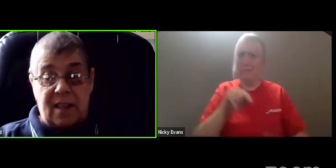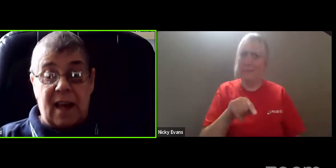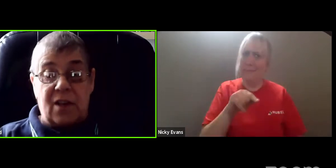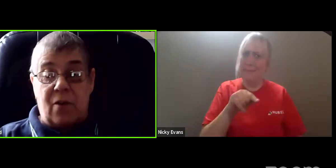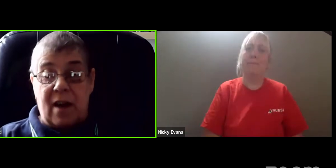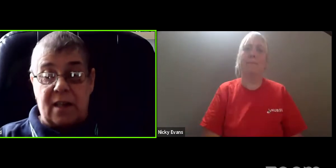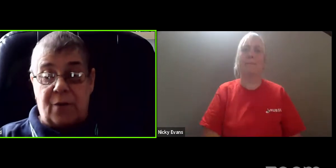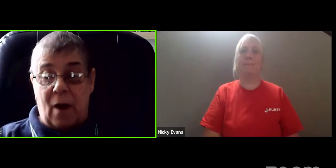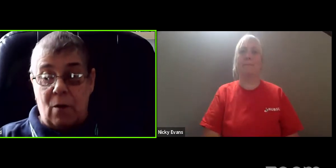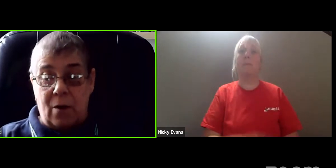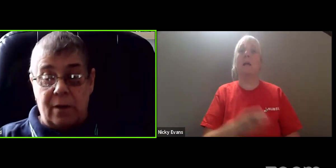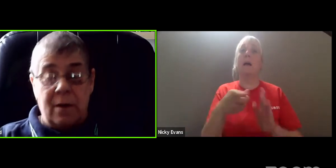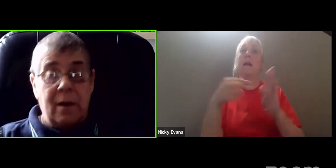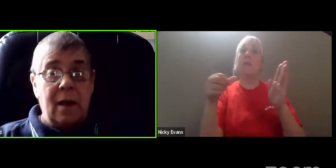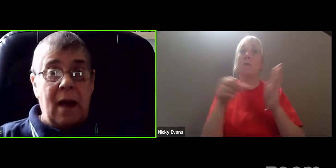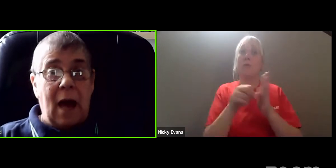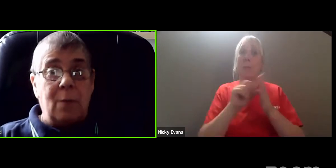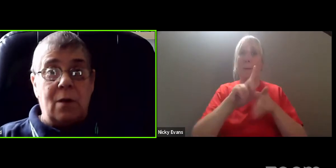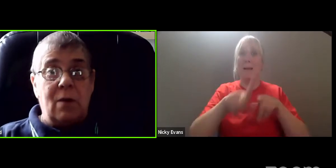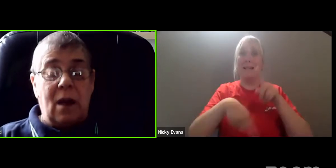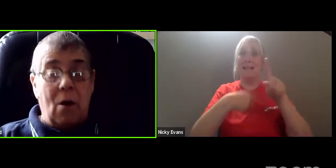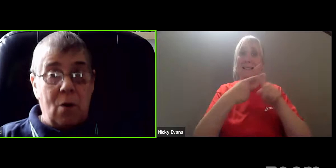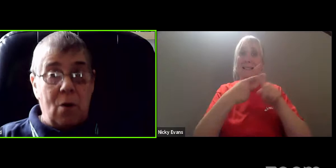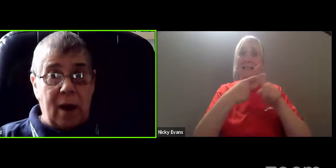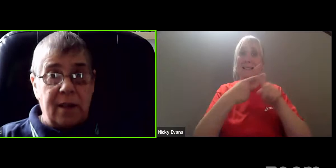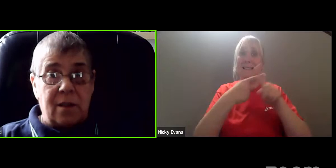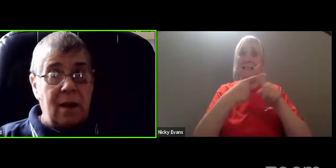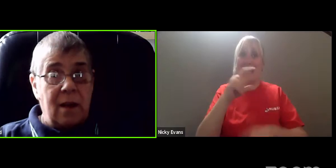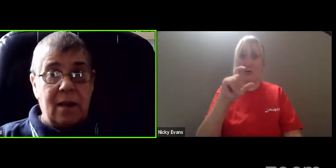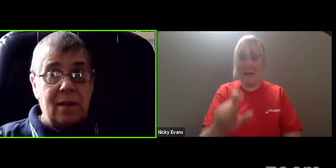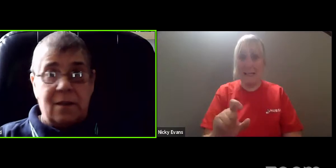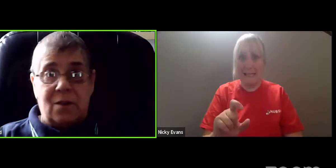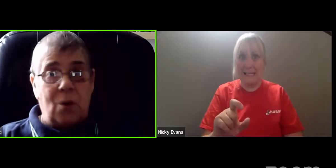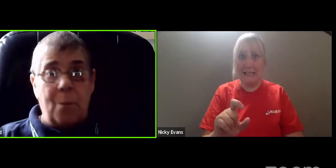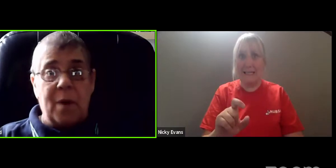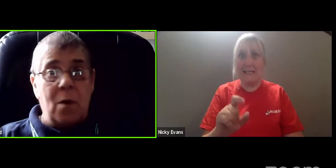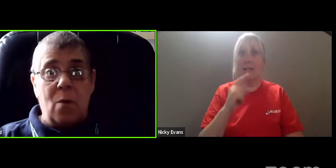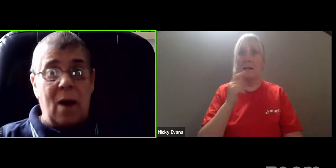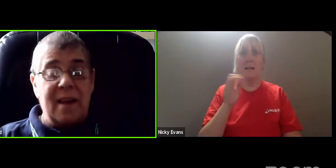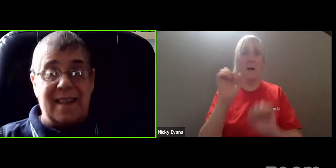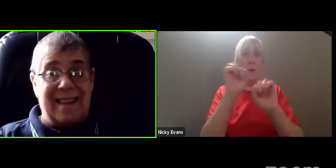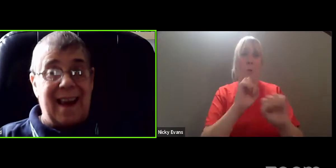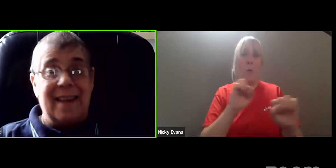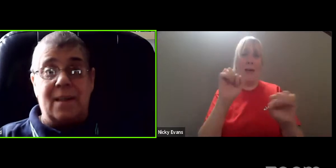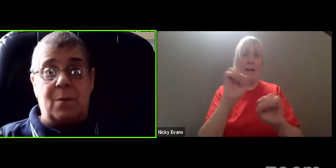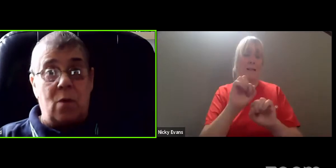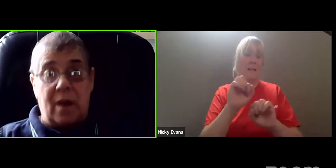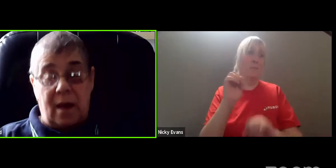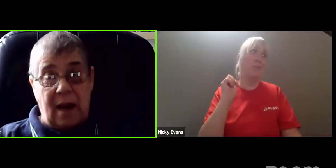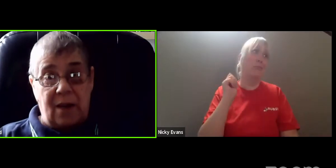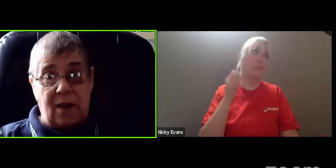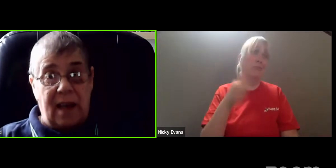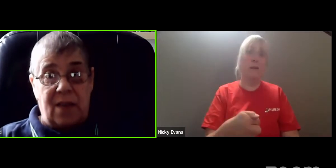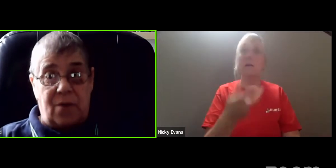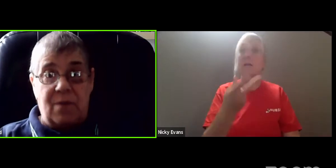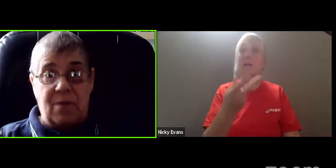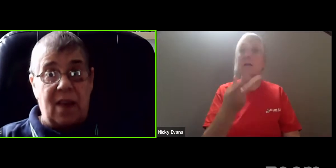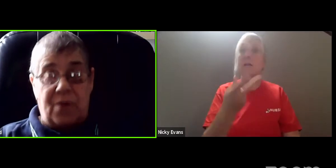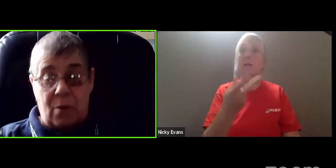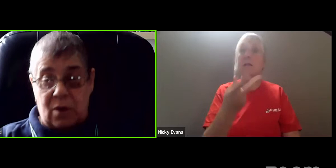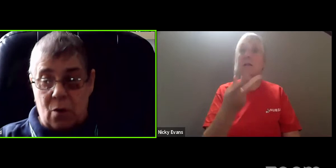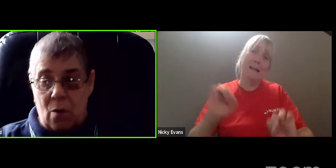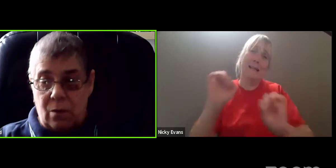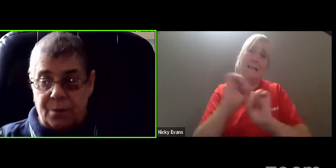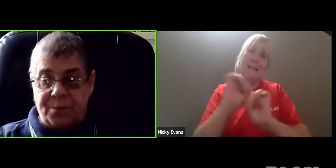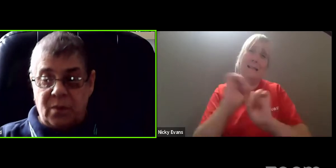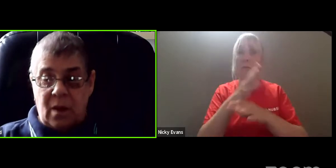obviously, is the tax credits phone line, absolutely long waits. Some people are waiting days before they can actually get through, if they get